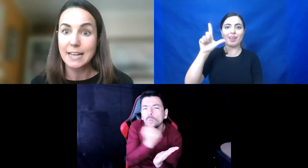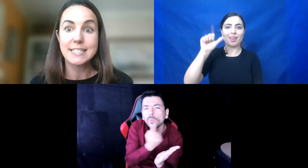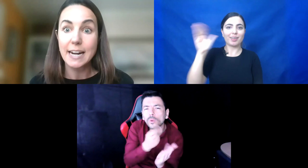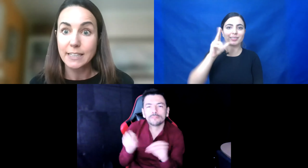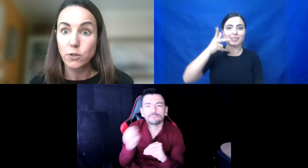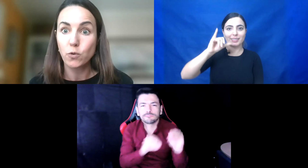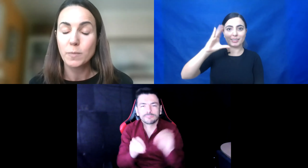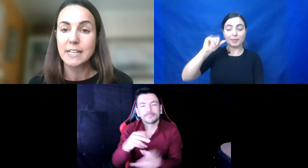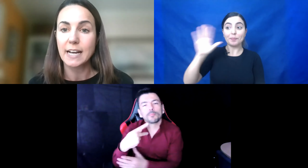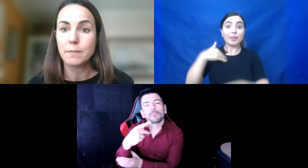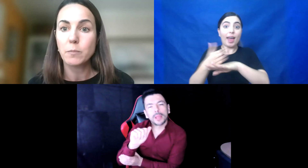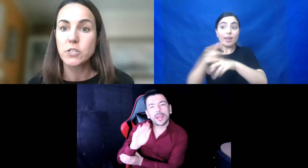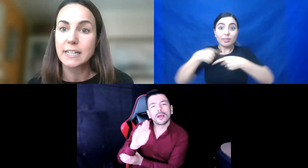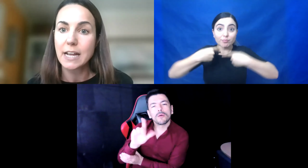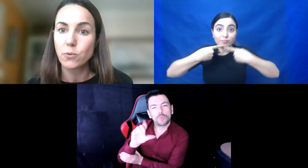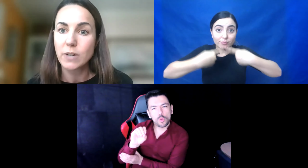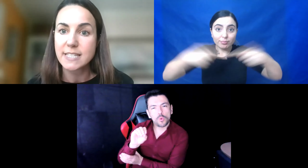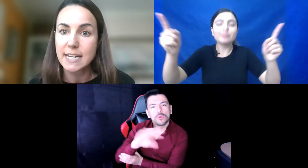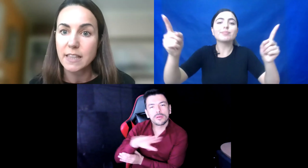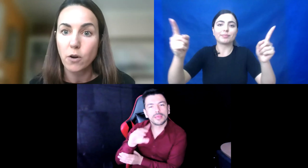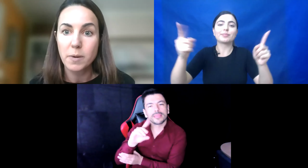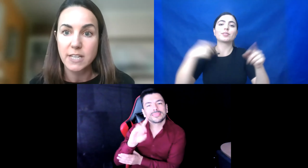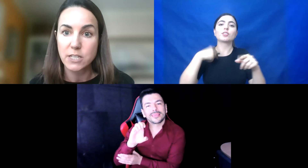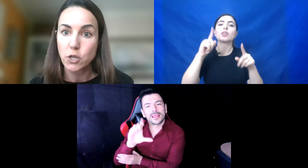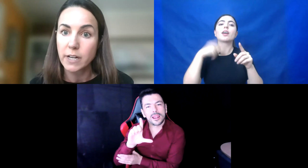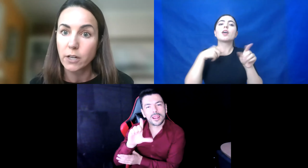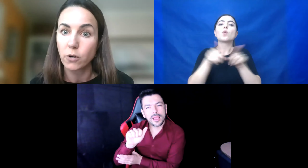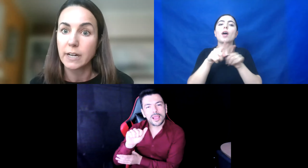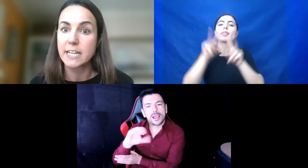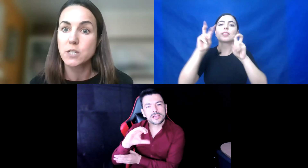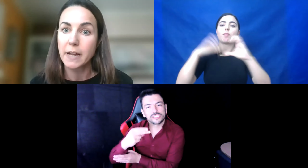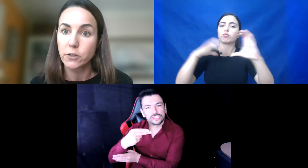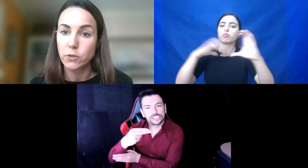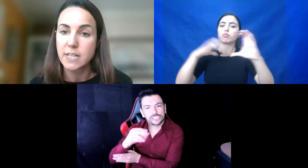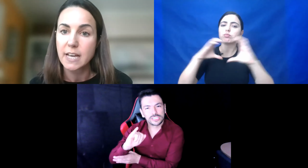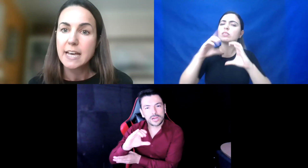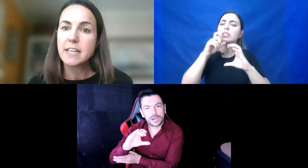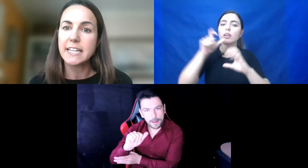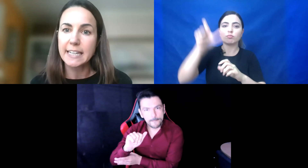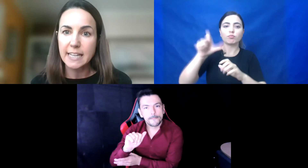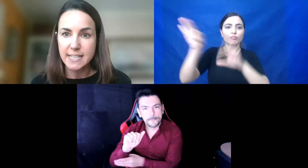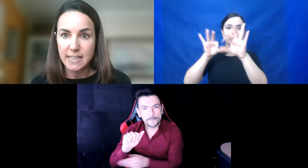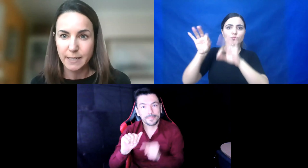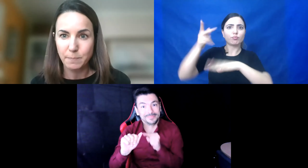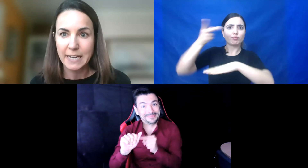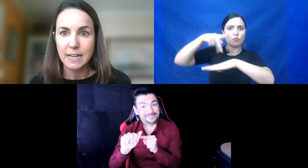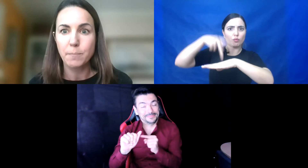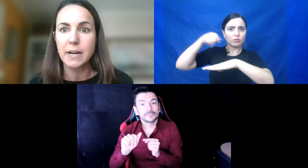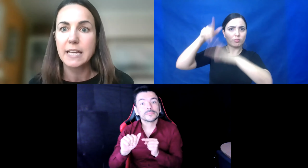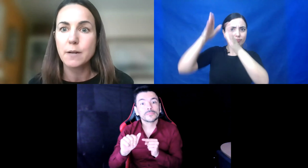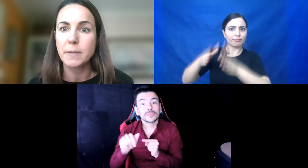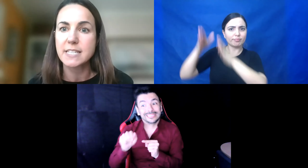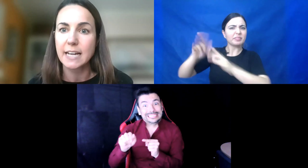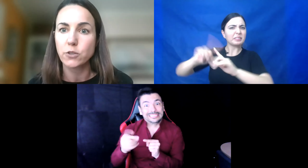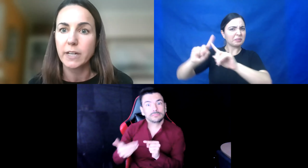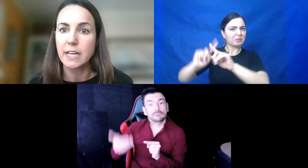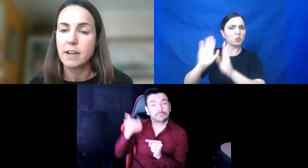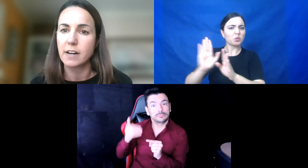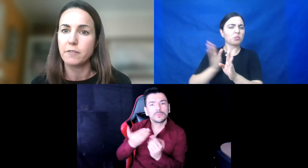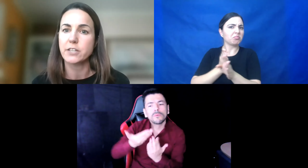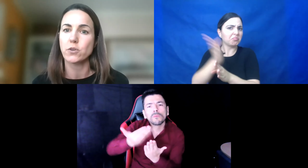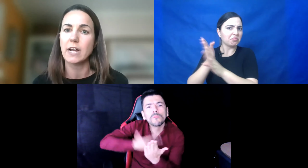But before we launch this documentary, we're going to have a conversation with a number of experts from